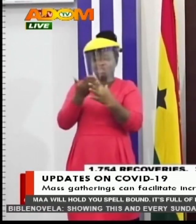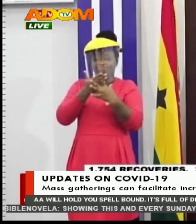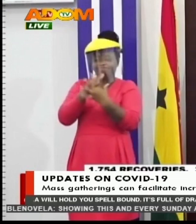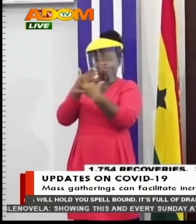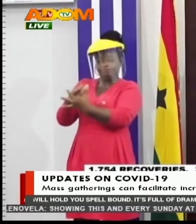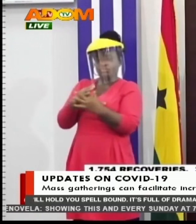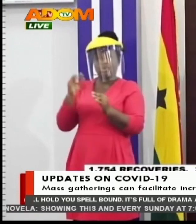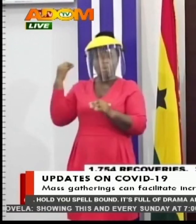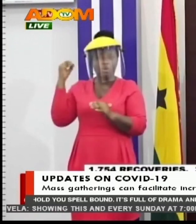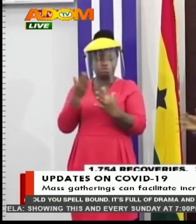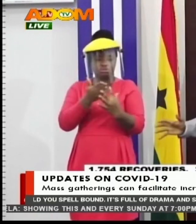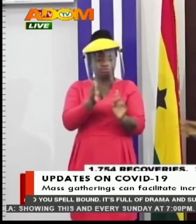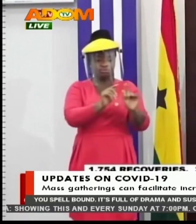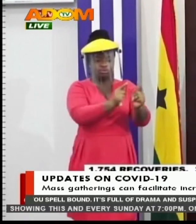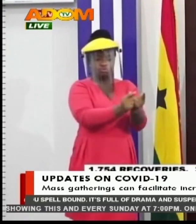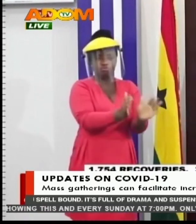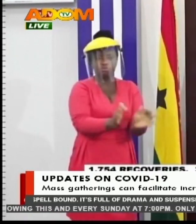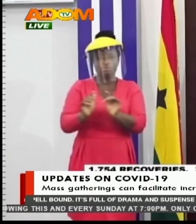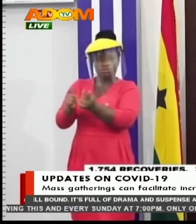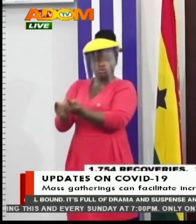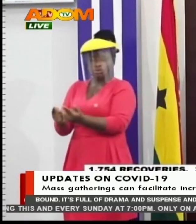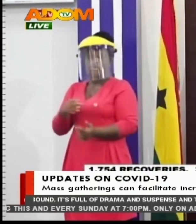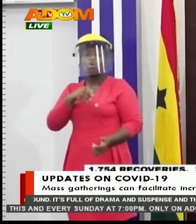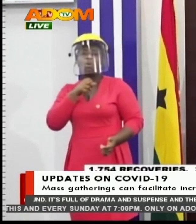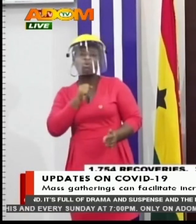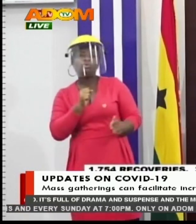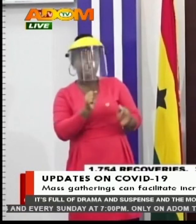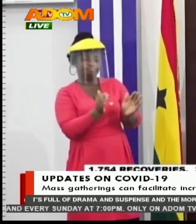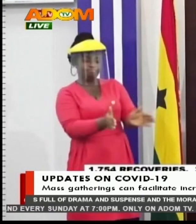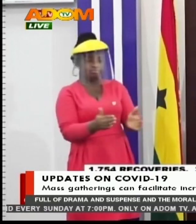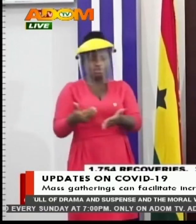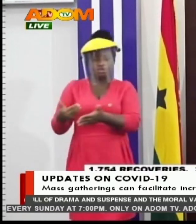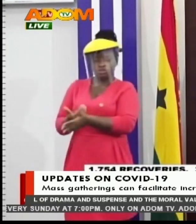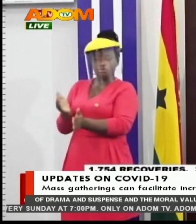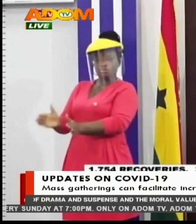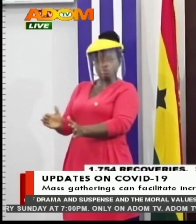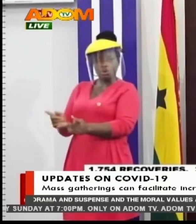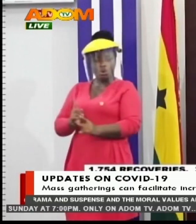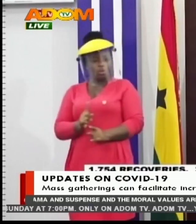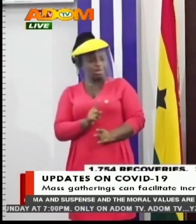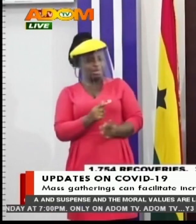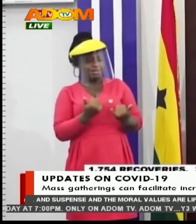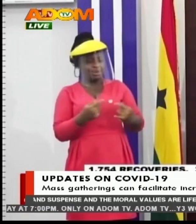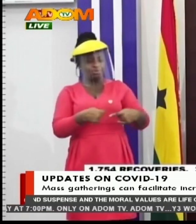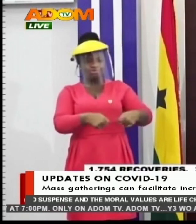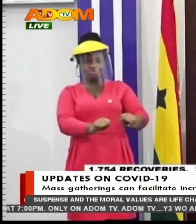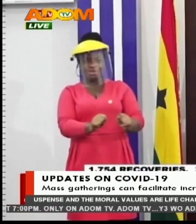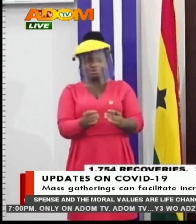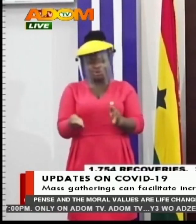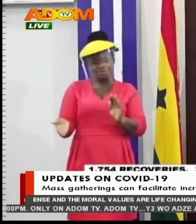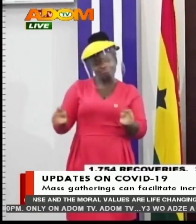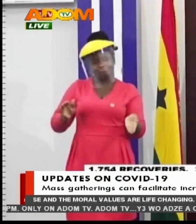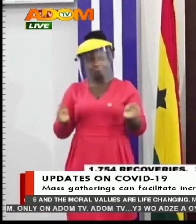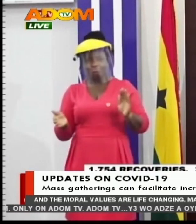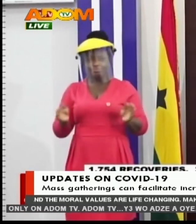Obuasi is one area that has a lot of population. So the population density is very high. It's